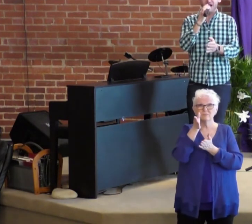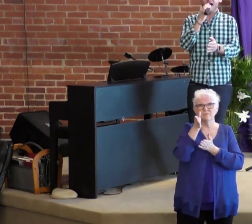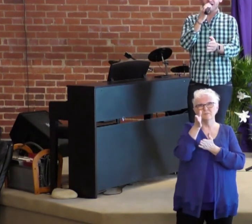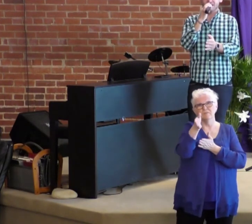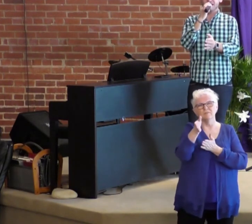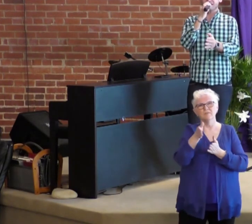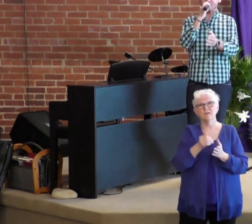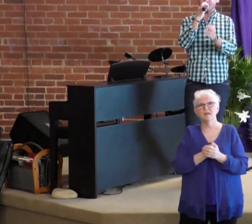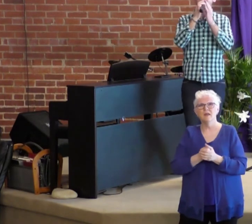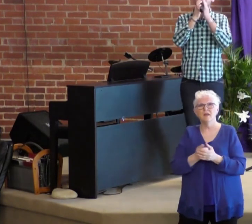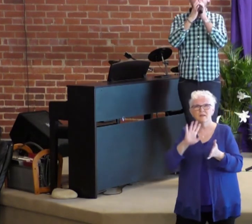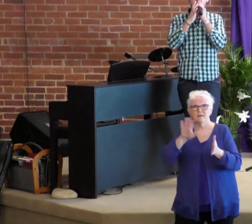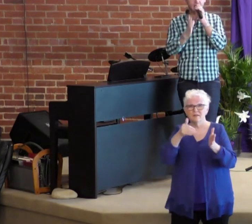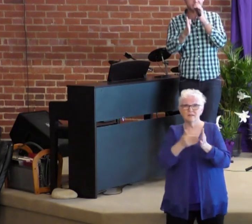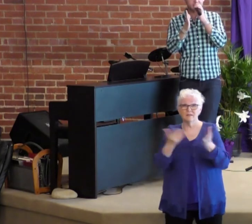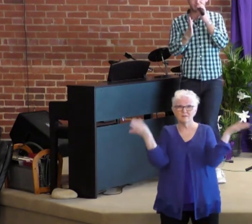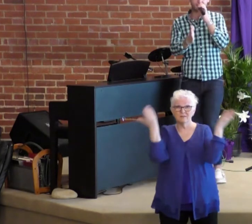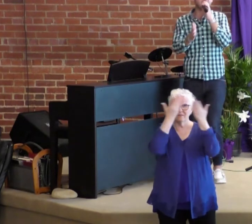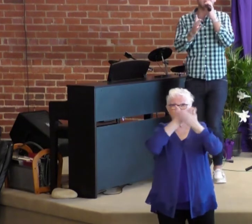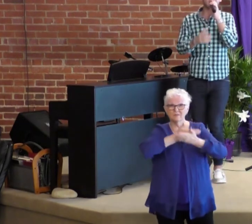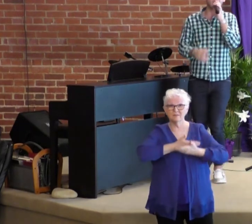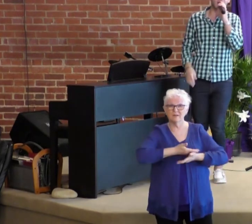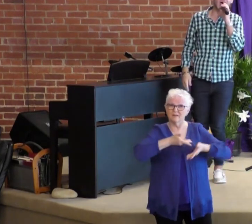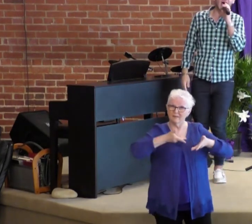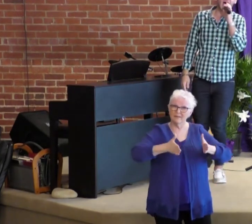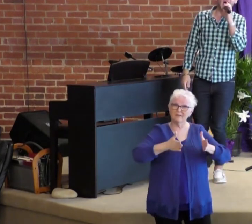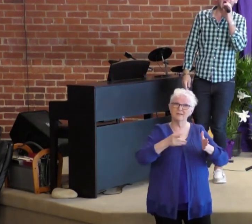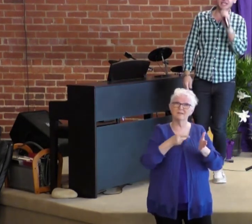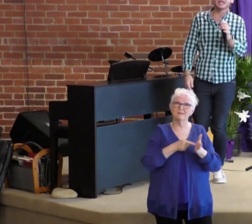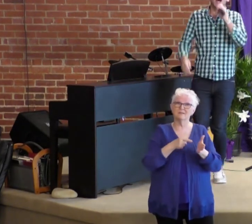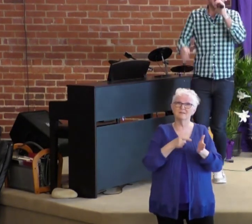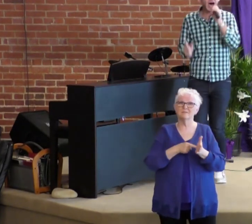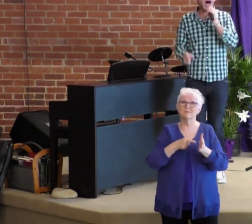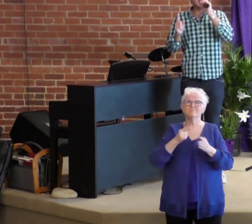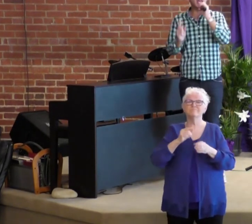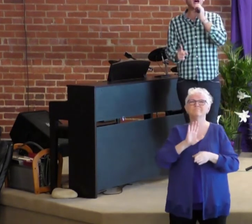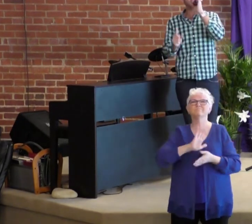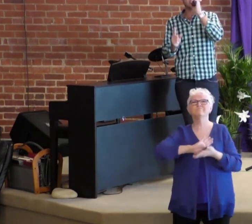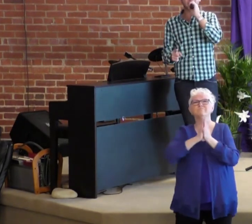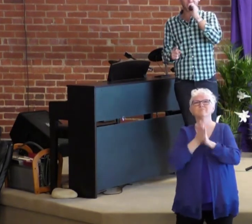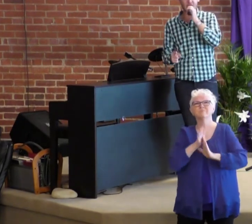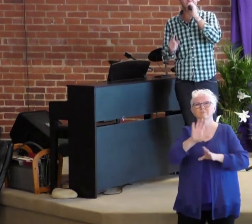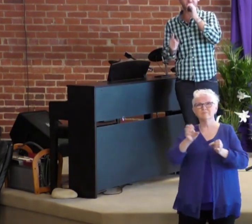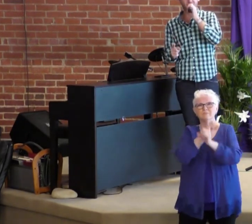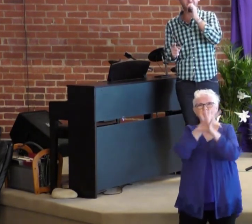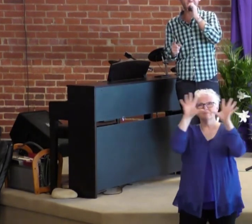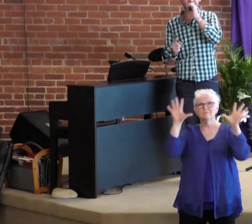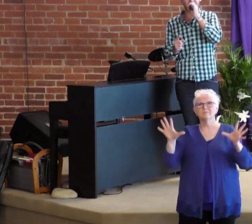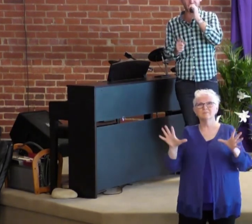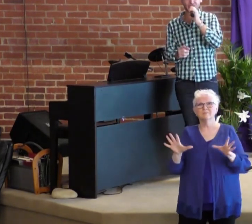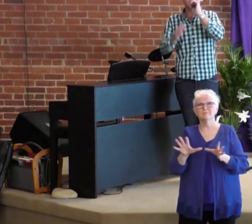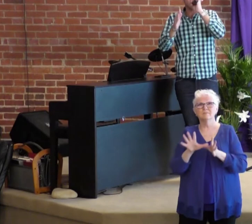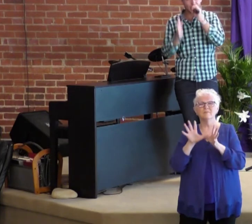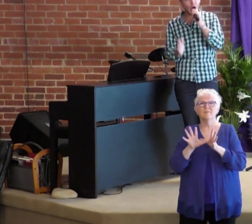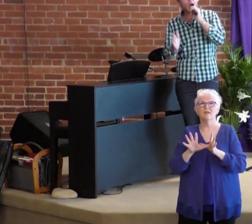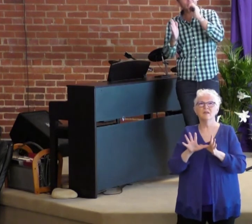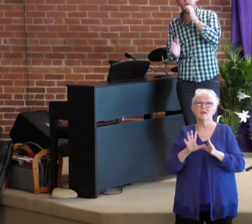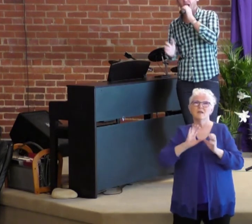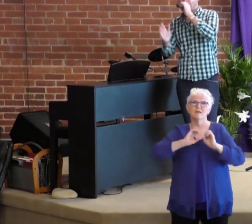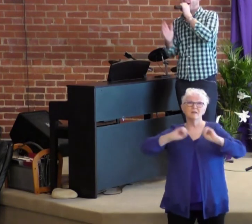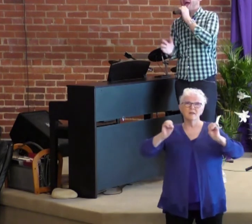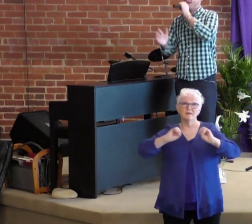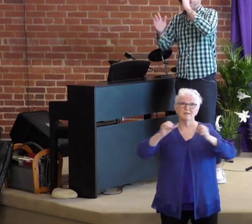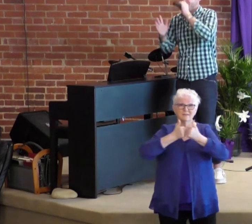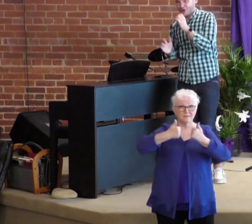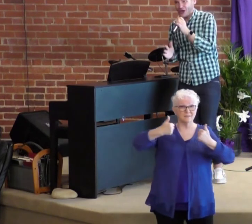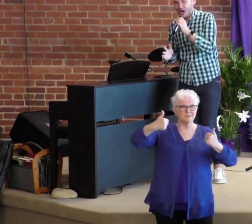midst of darkness, let this be your light. That hell can't separate us, and you're